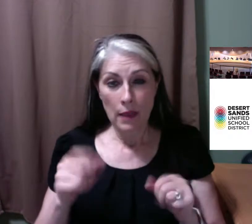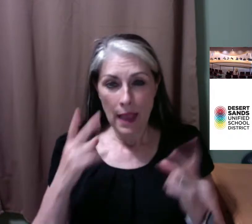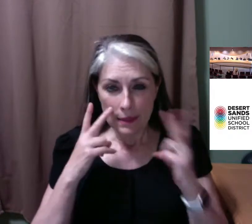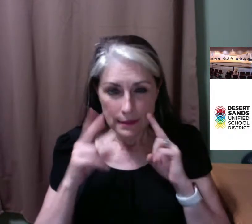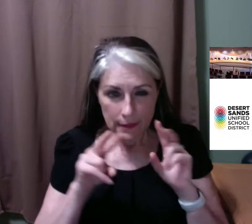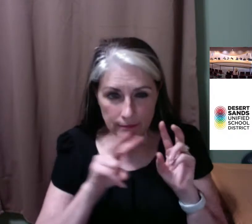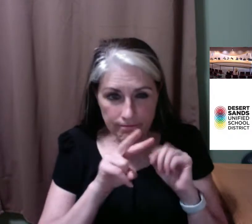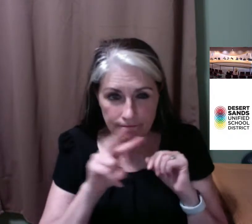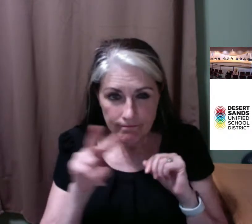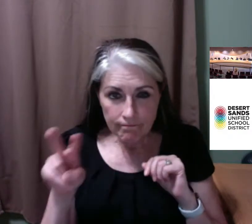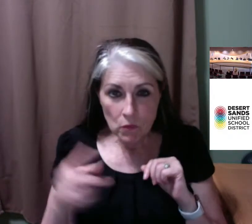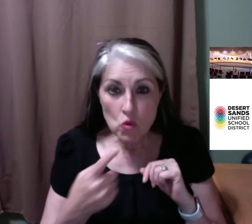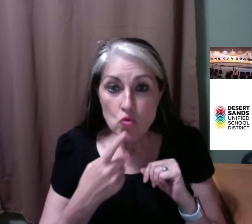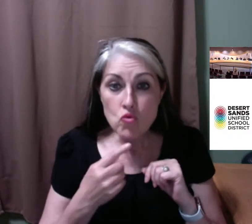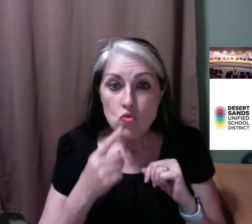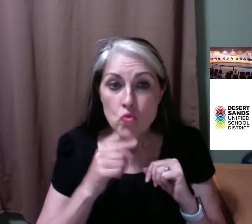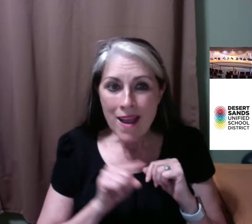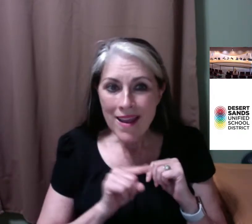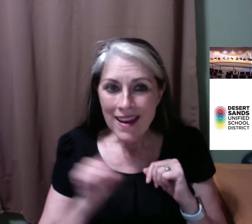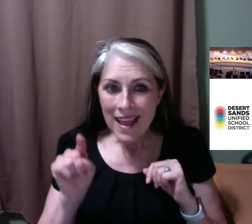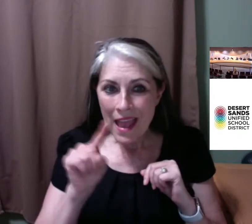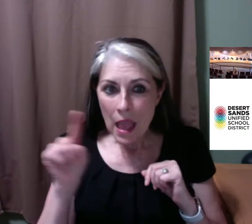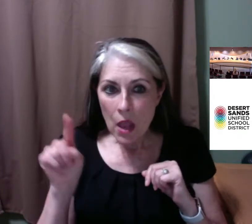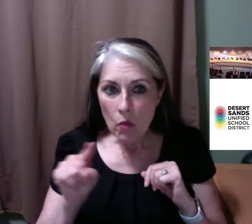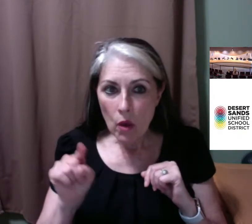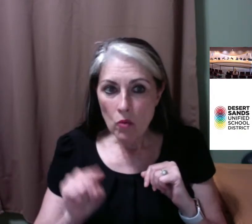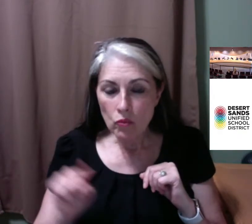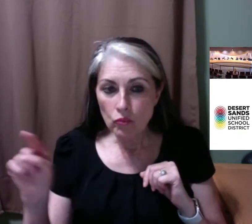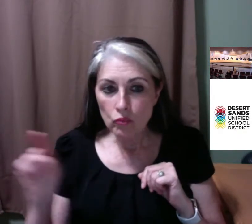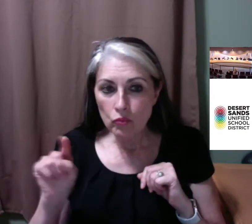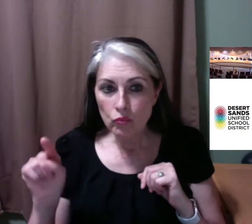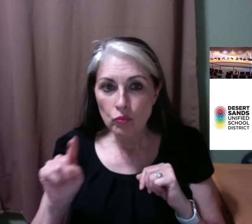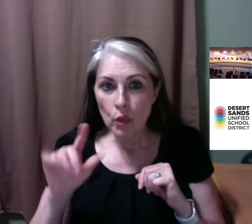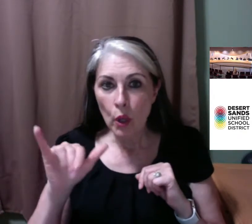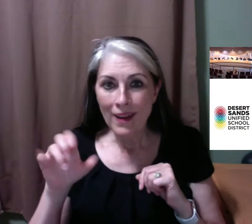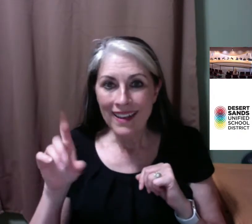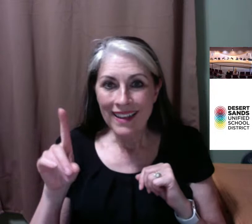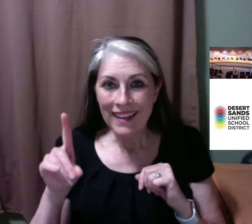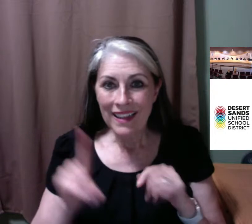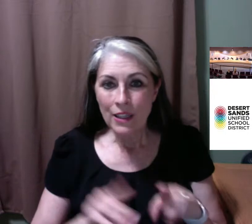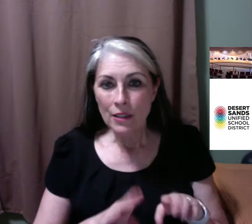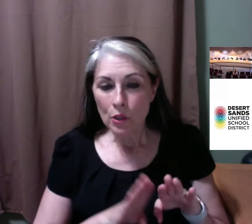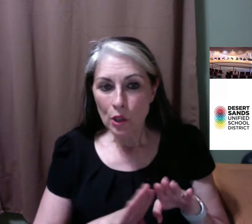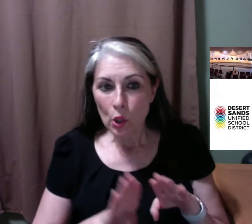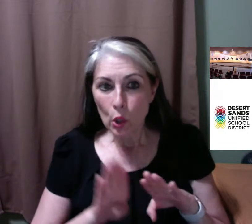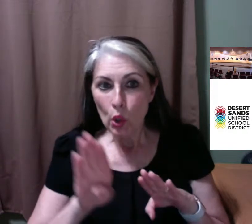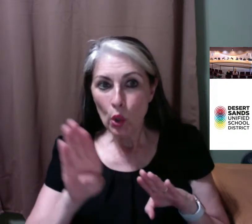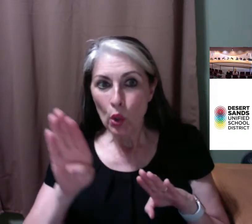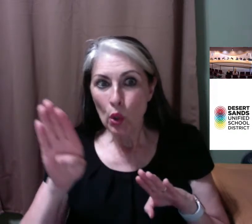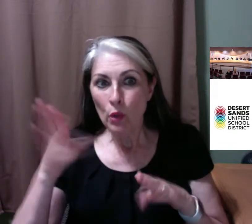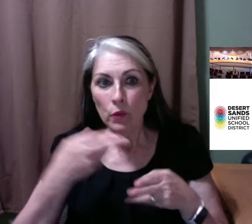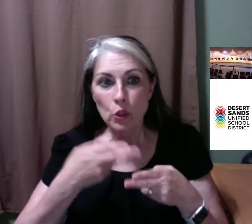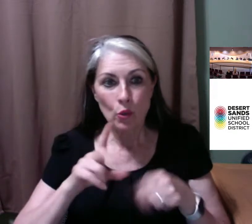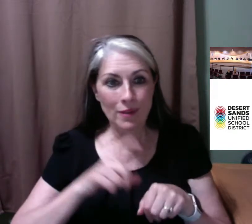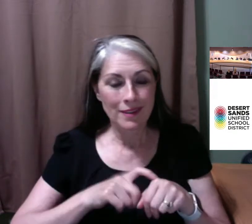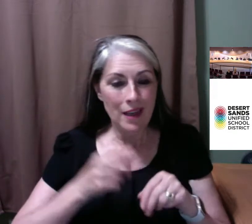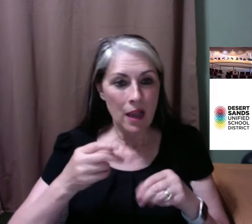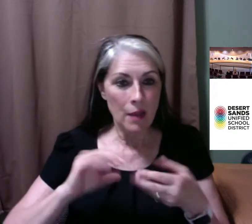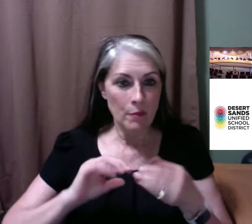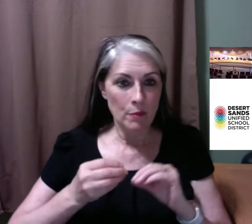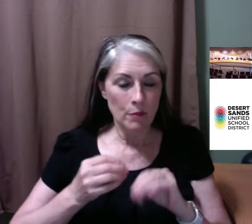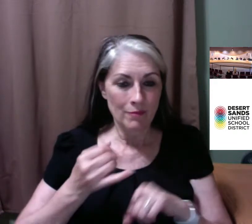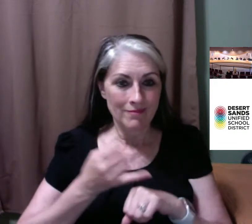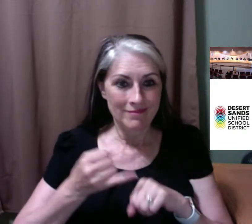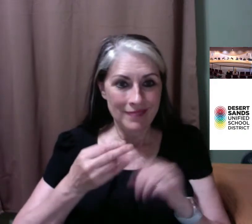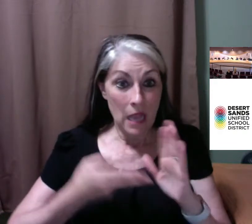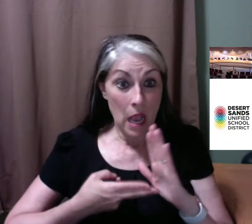those red arrows are, it's showing where the yield curve, meaning that the short-term rates were higher. And once